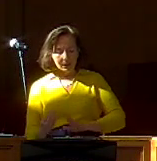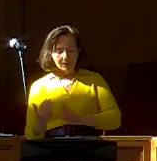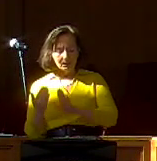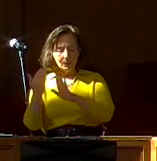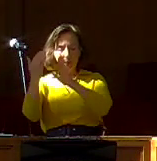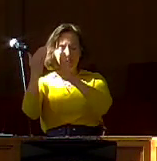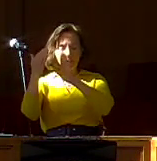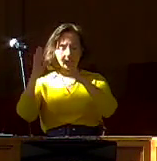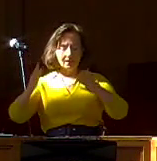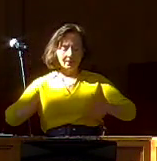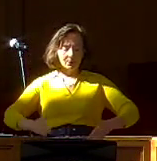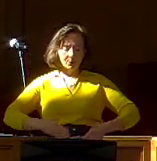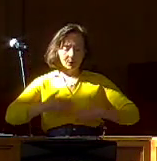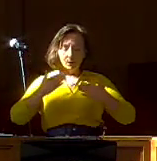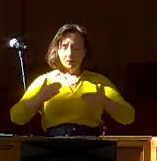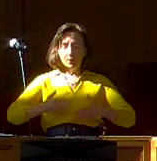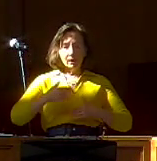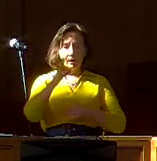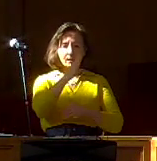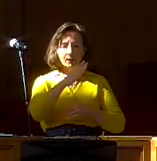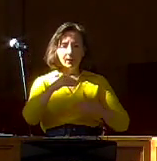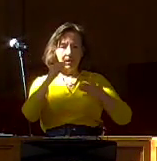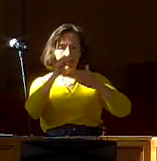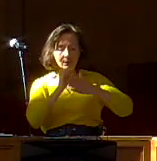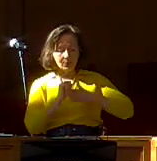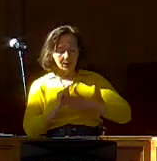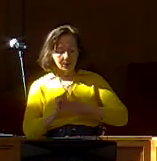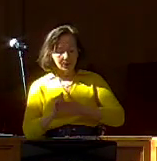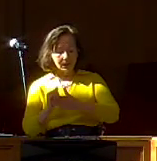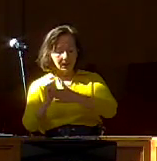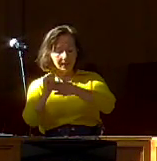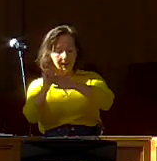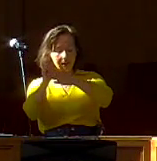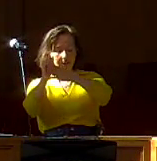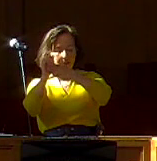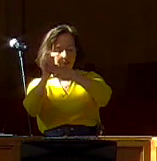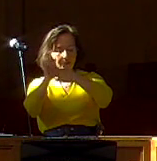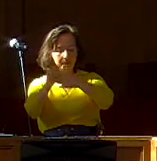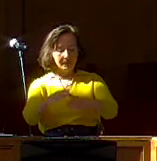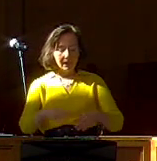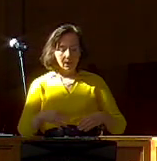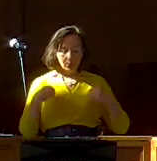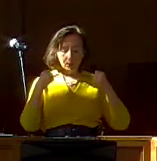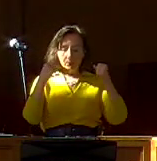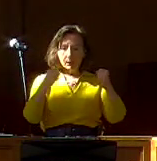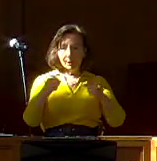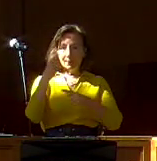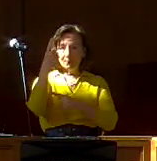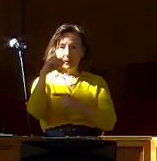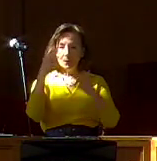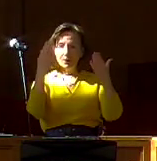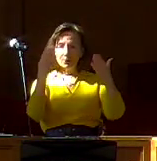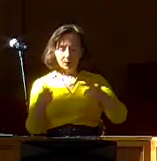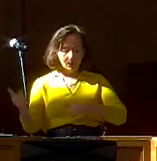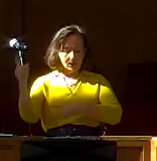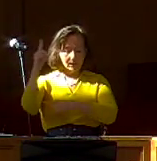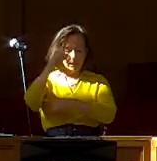own dear presence to cheer and to guide, strength